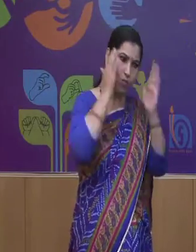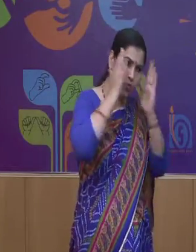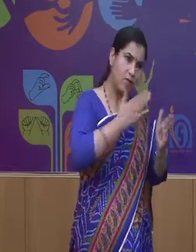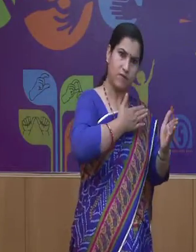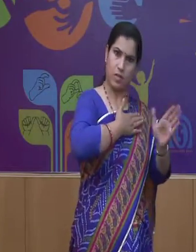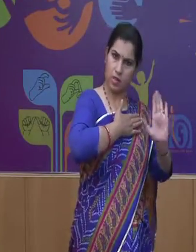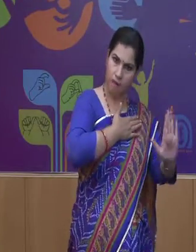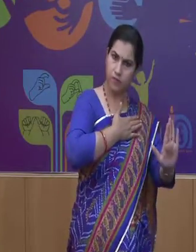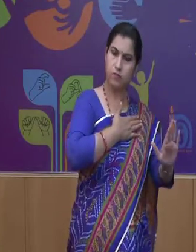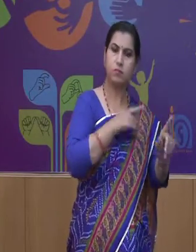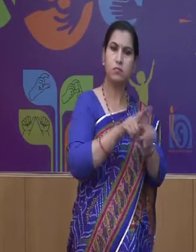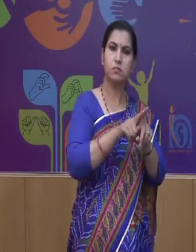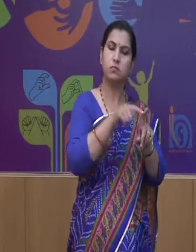Therefore, they passed new laws.